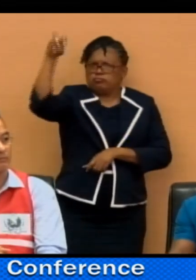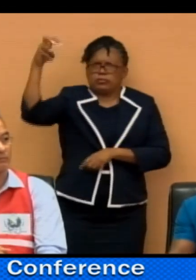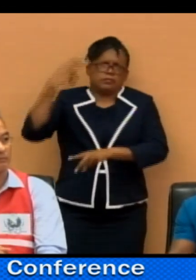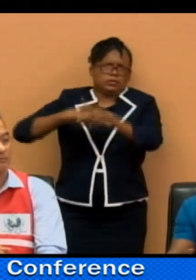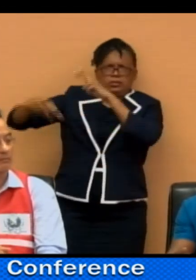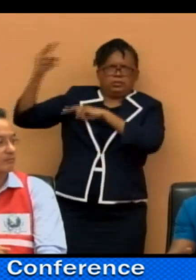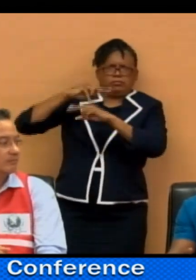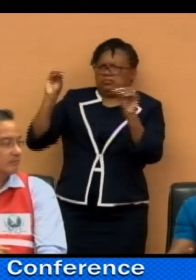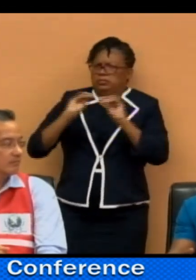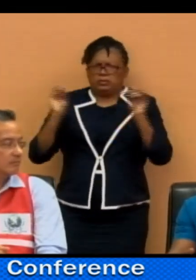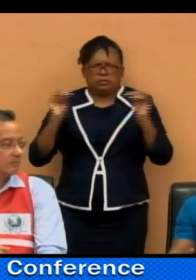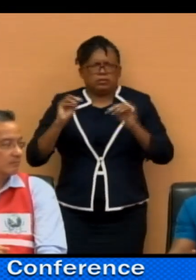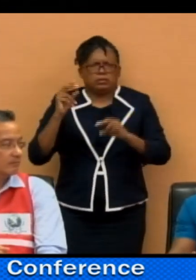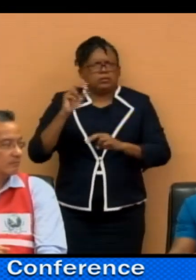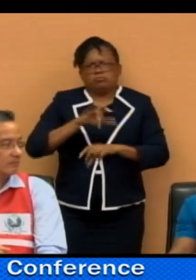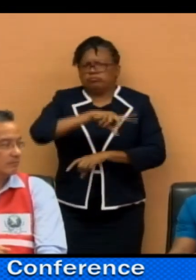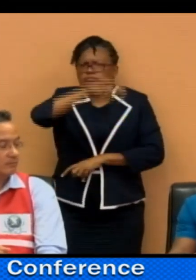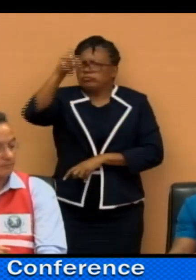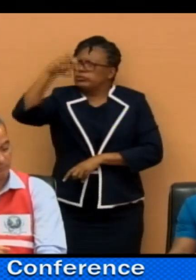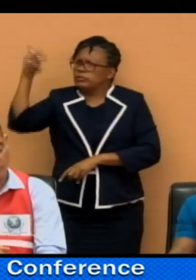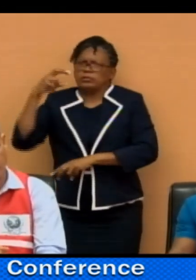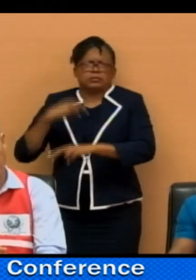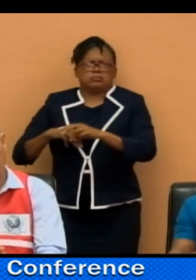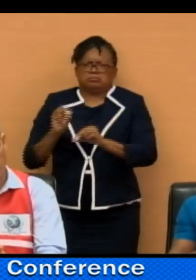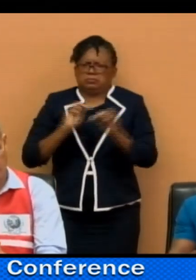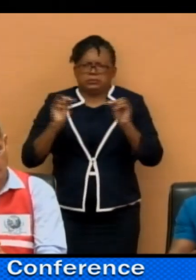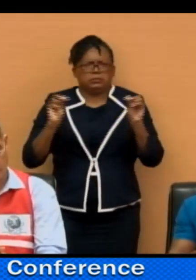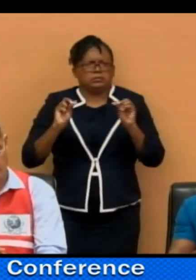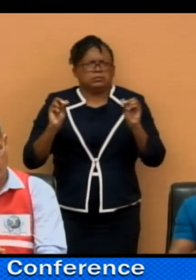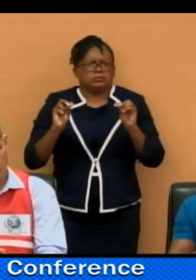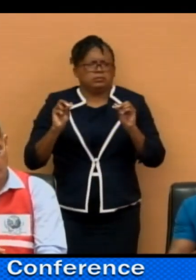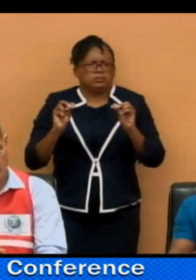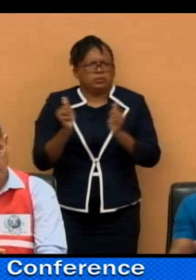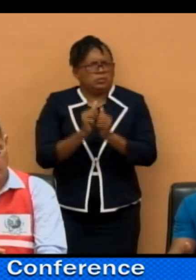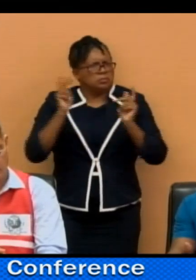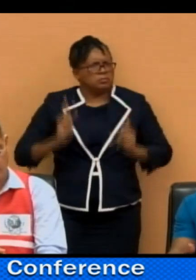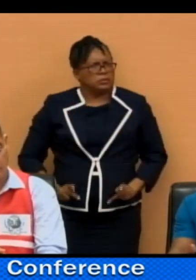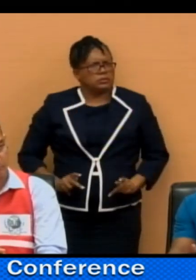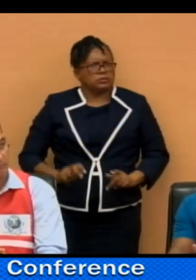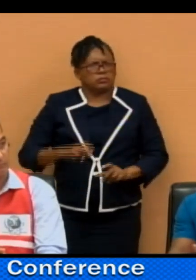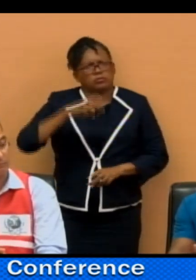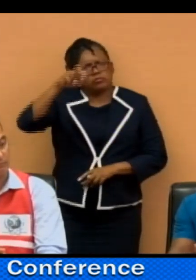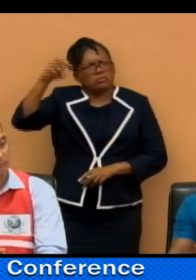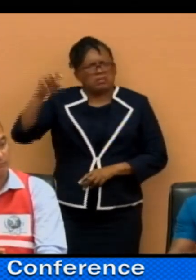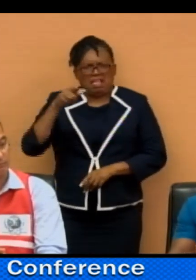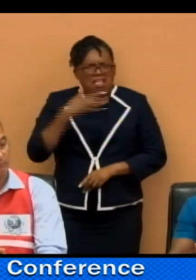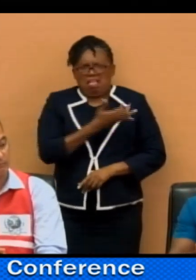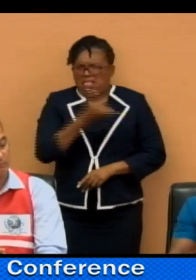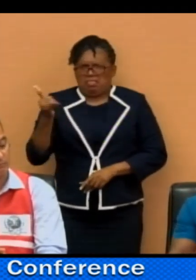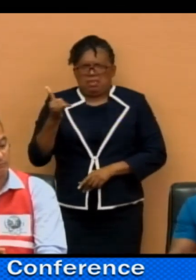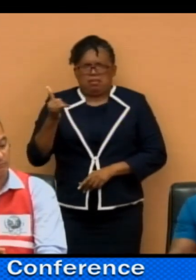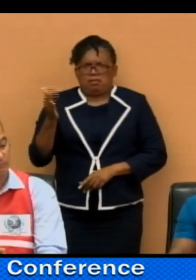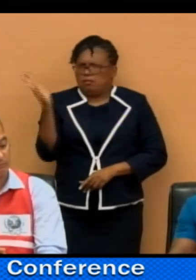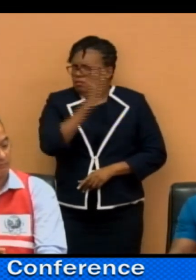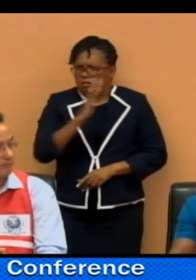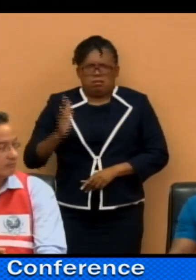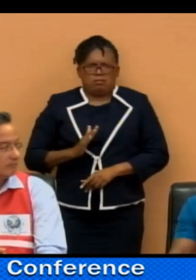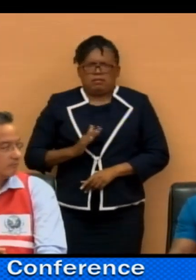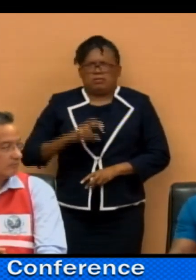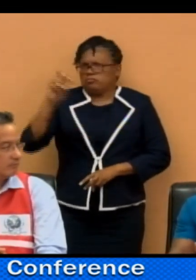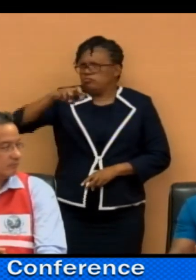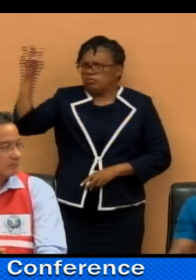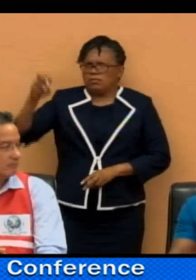have had no links with someone who traveled. They didn't travel themselves, and they don't know how they got the